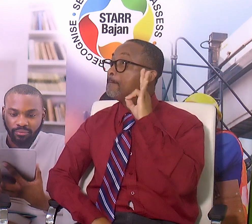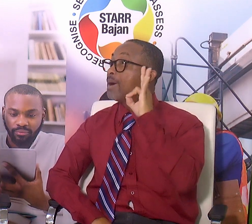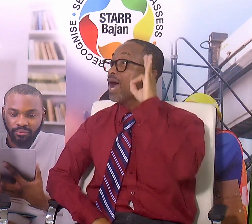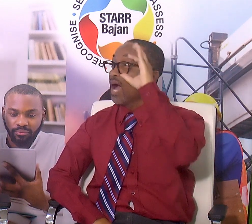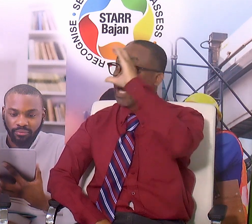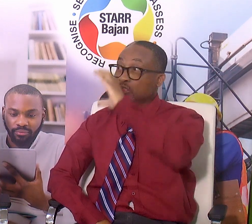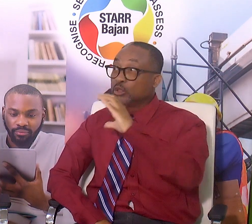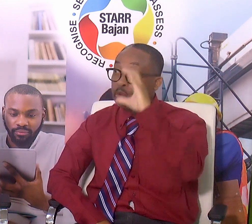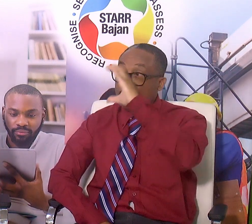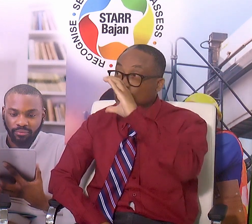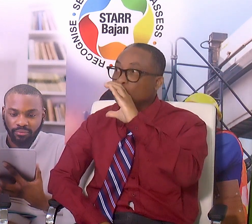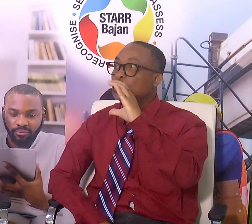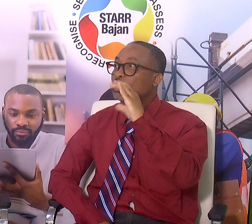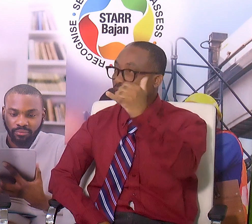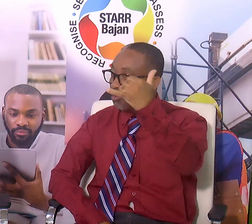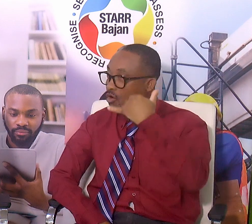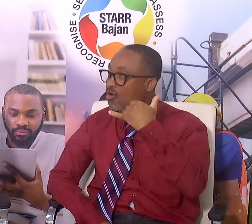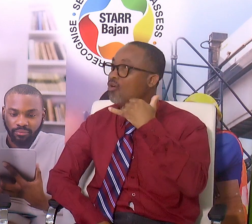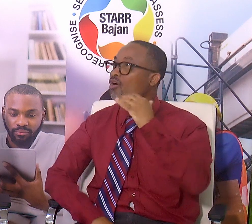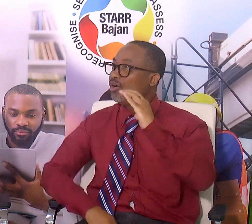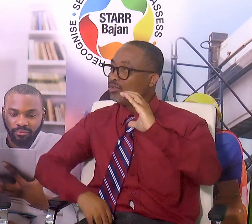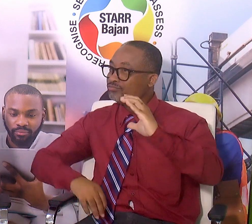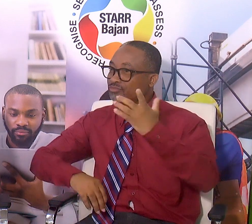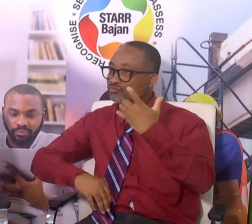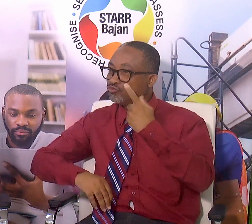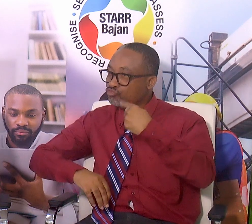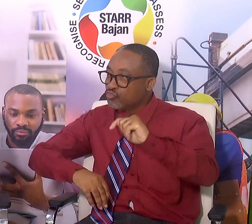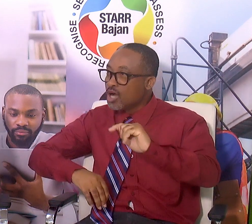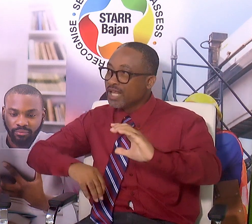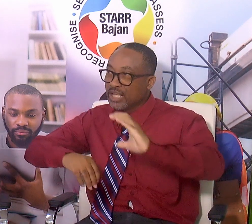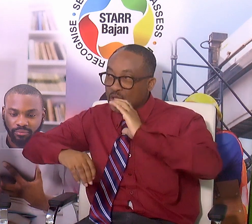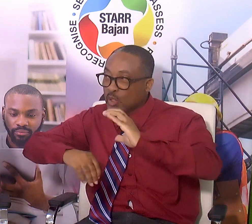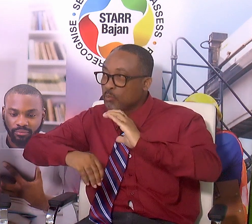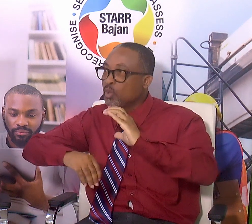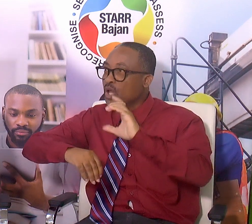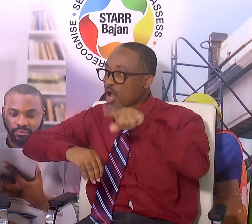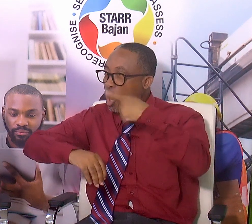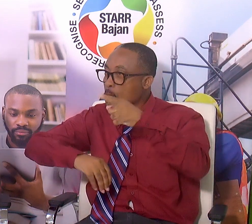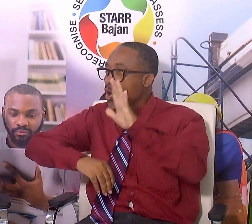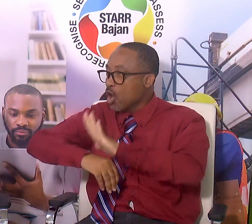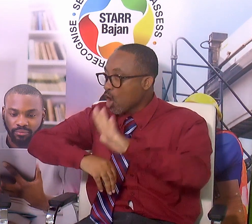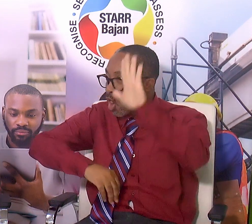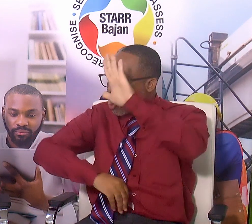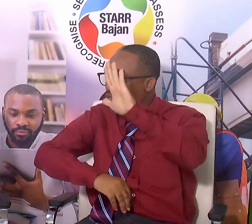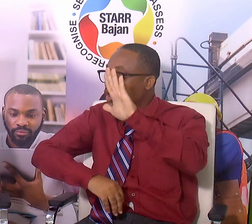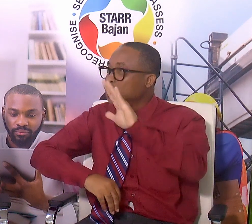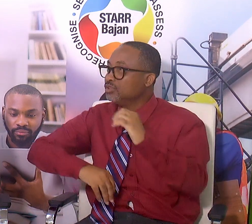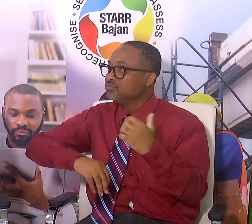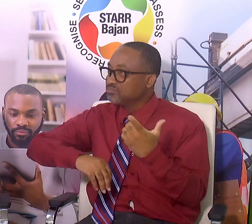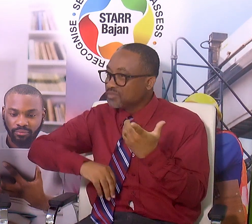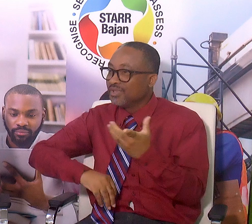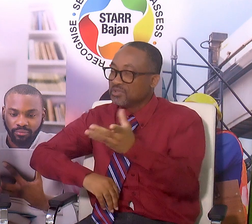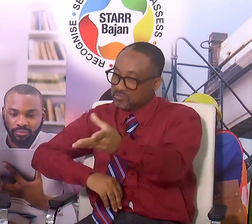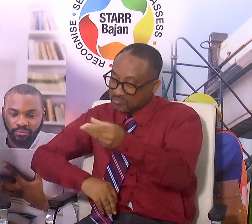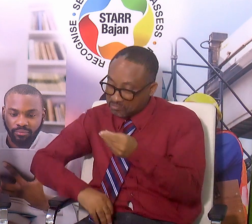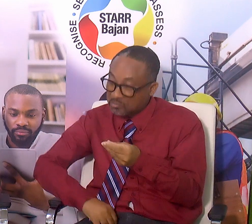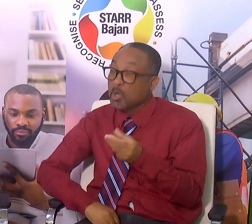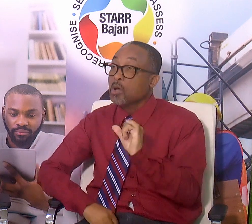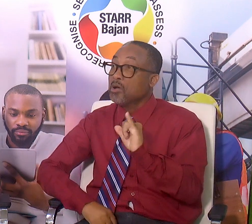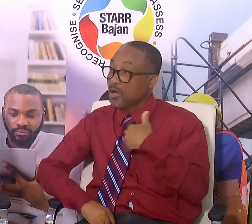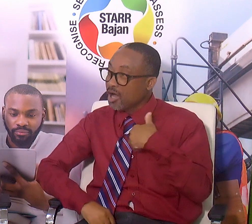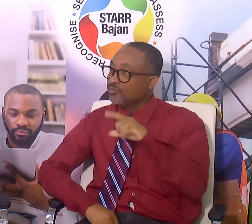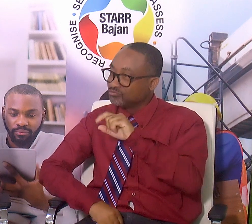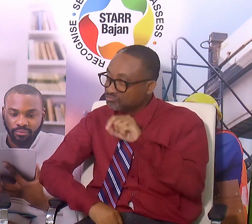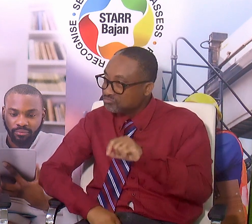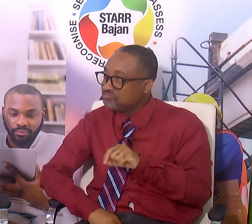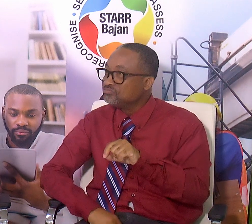sure. So my pastor called again and gave me the